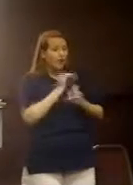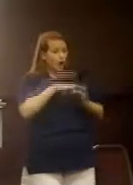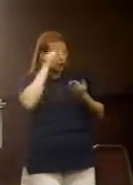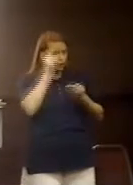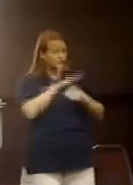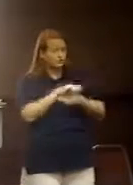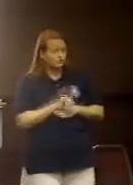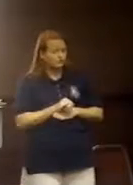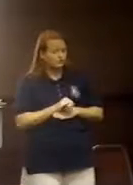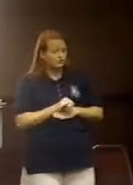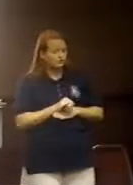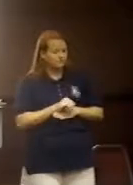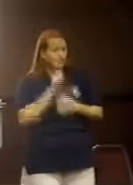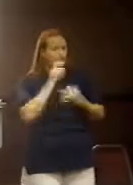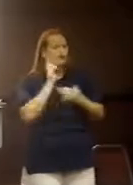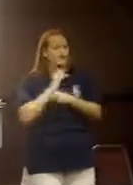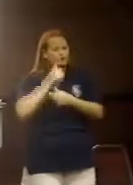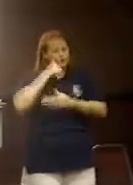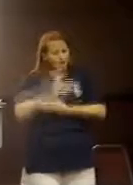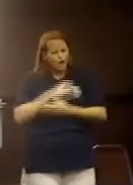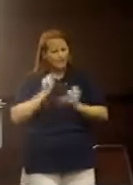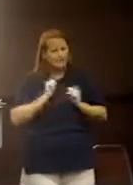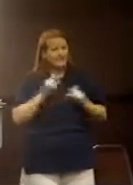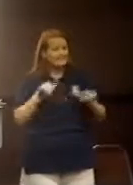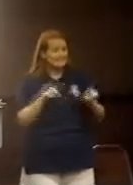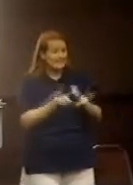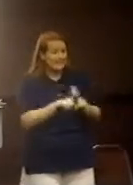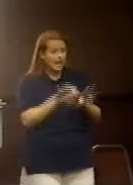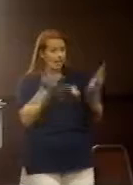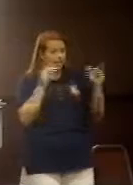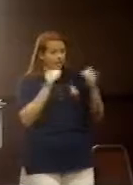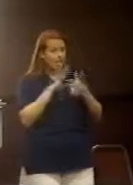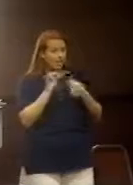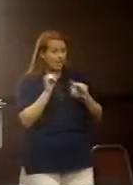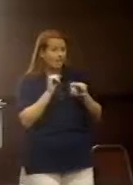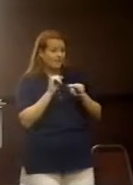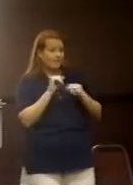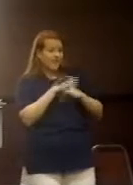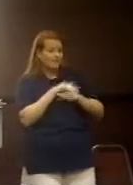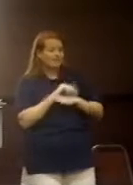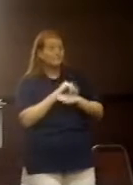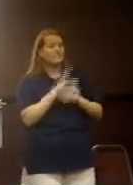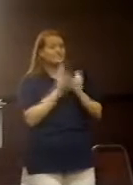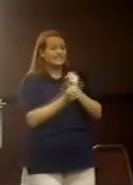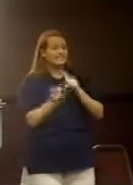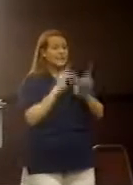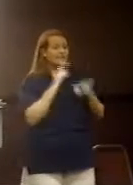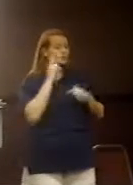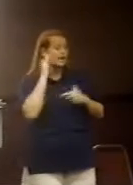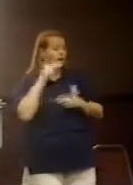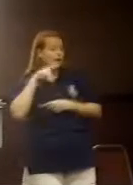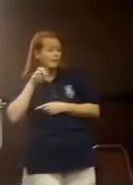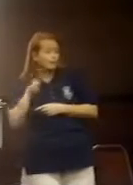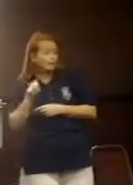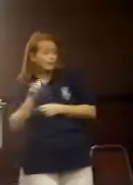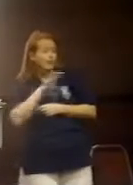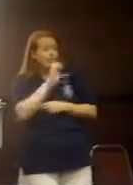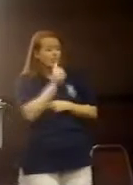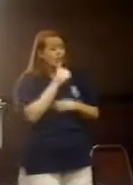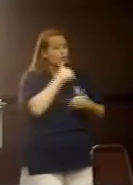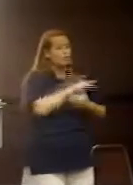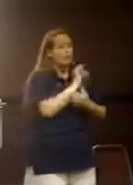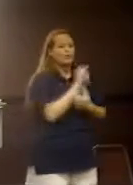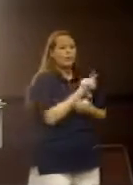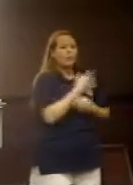English. One of her daughters has the same level of English skills as her hearing peers, and the other daughter is only a